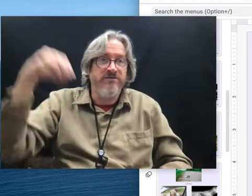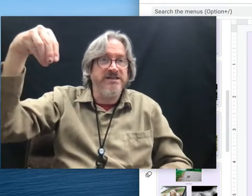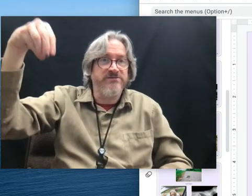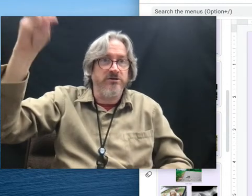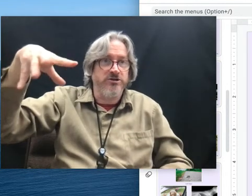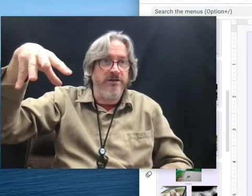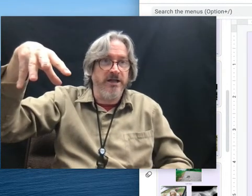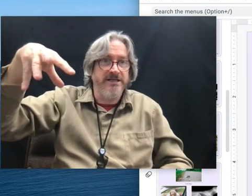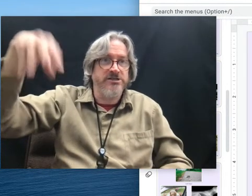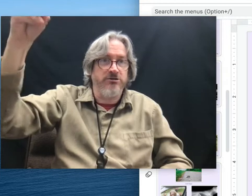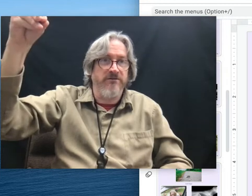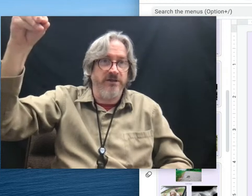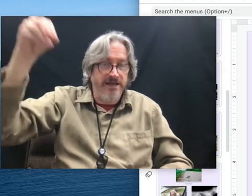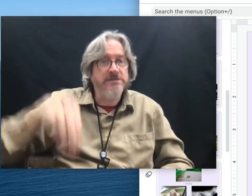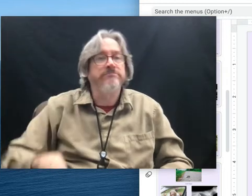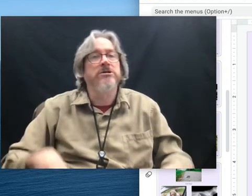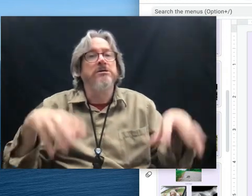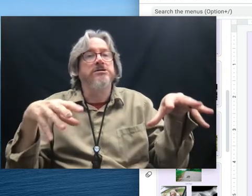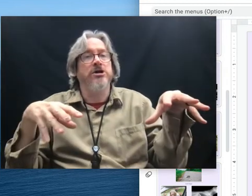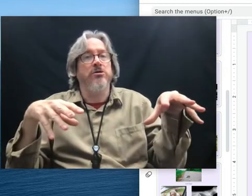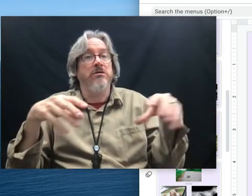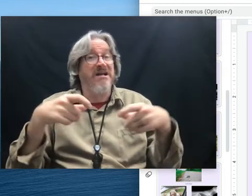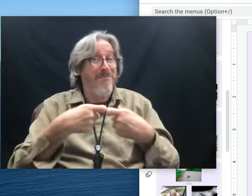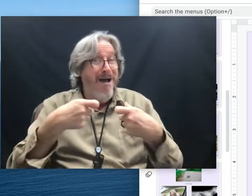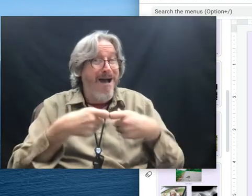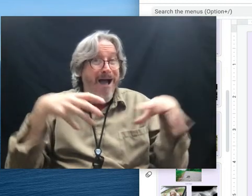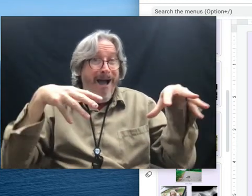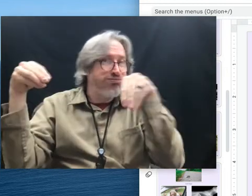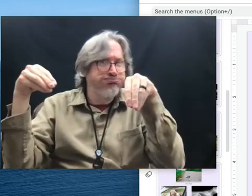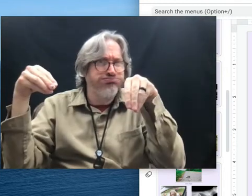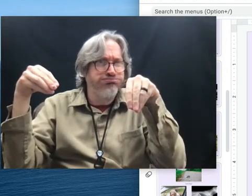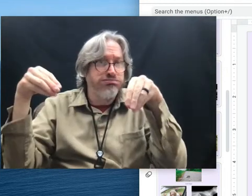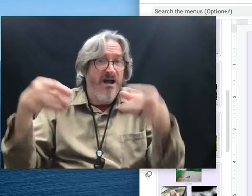We've done this for turn on the lights, turn off the lights. So